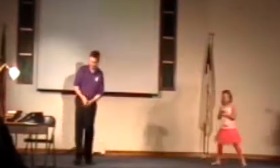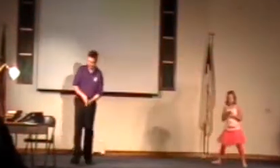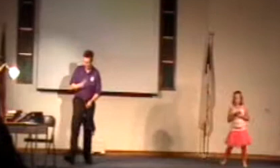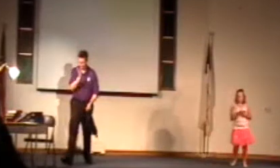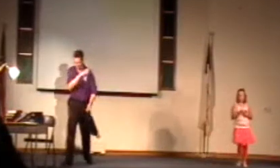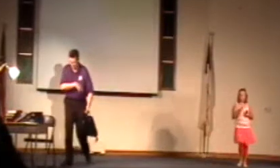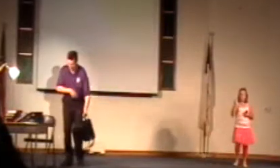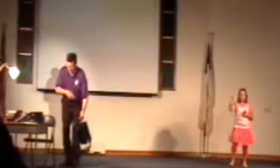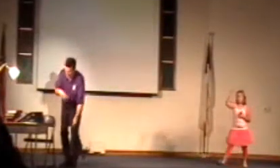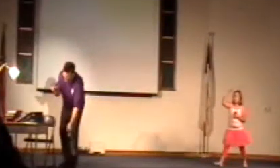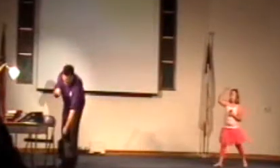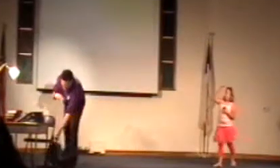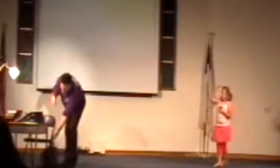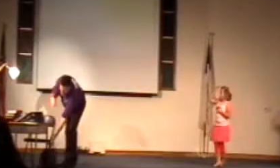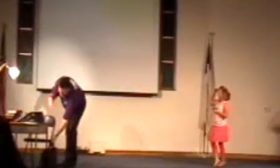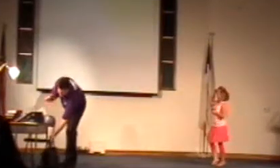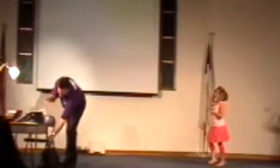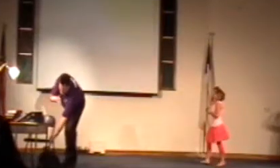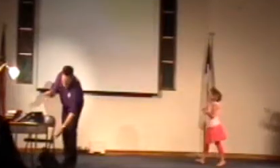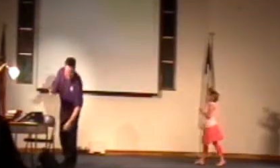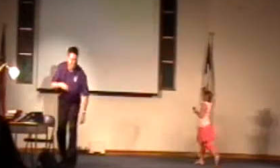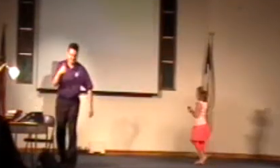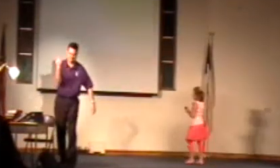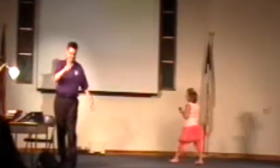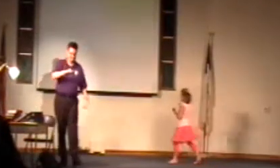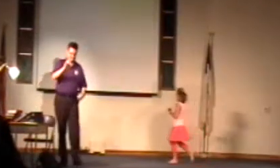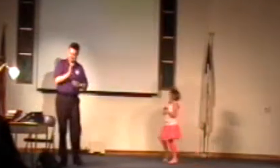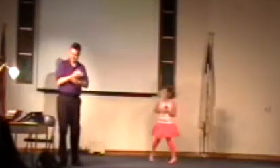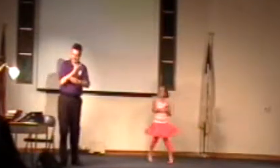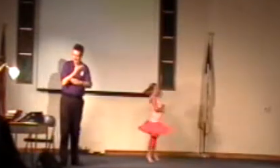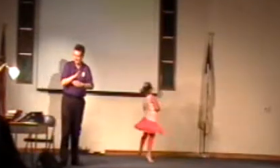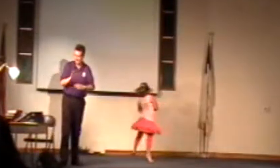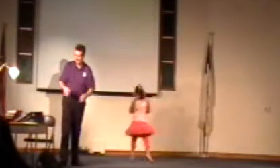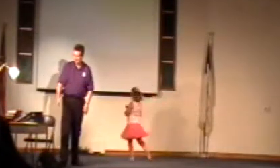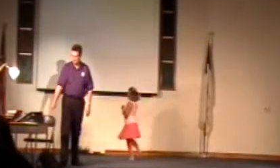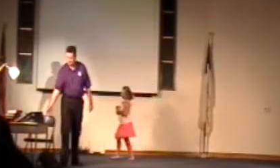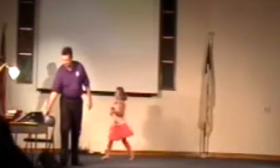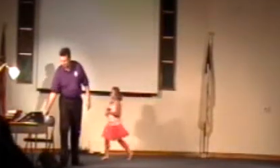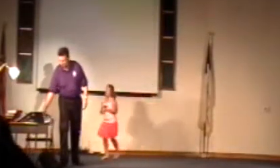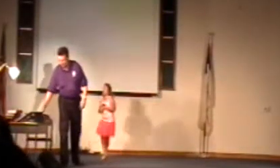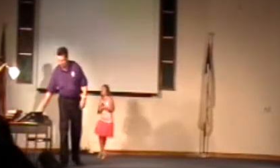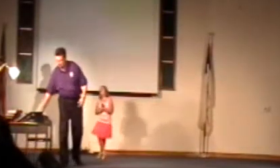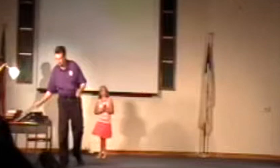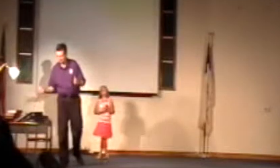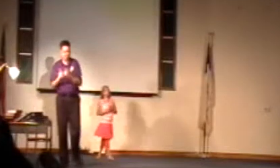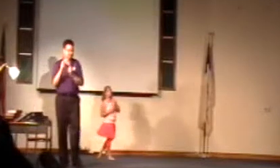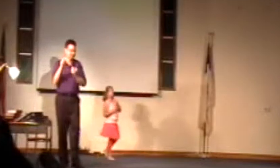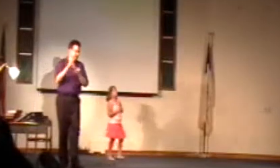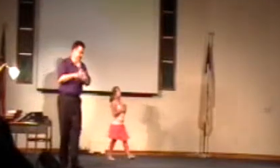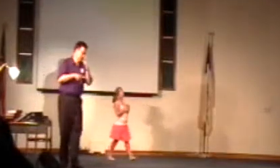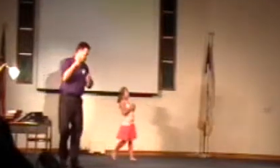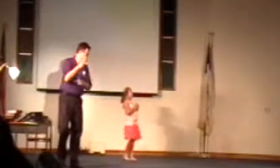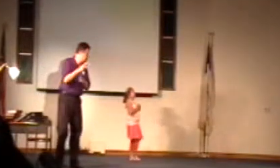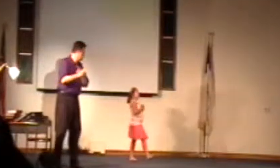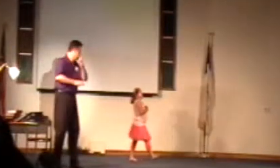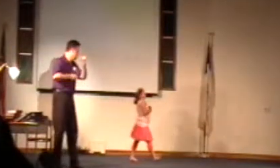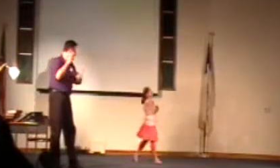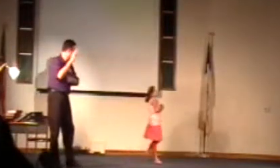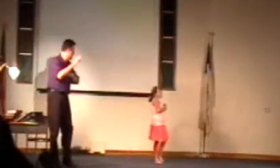She spends anxious ways To whatever song plays Without a care in the